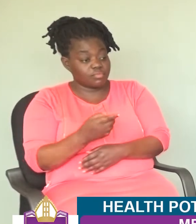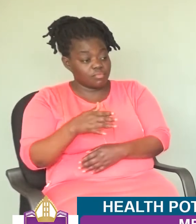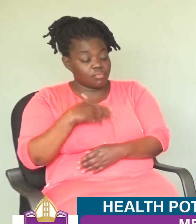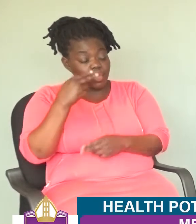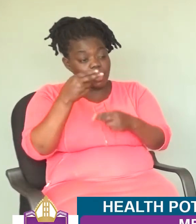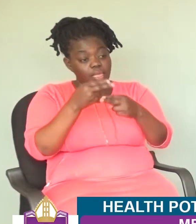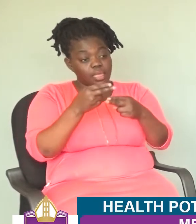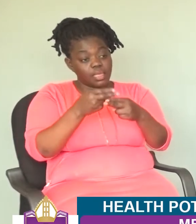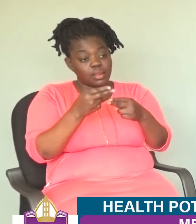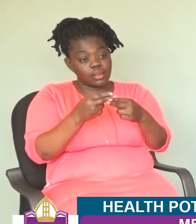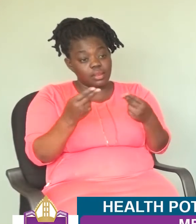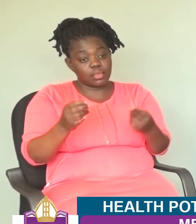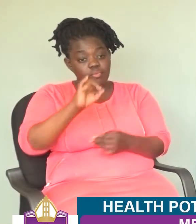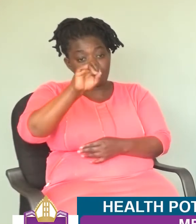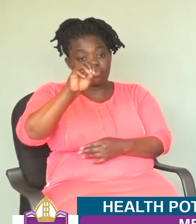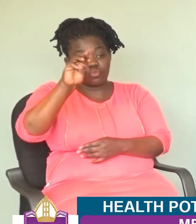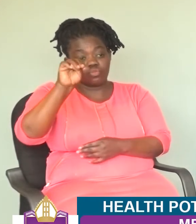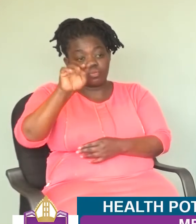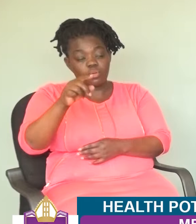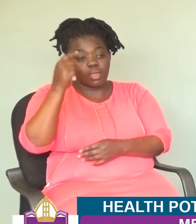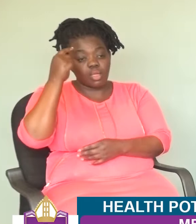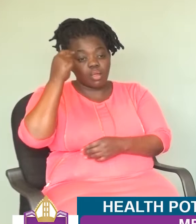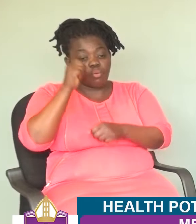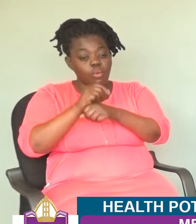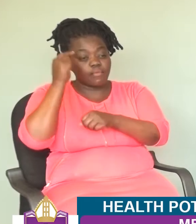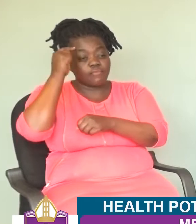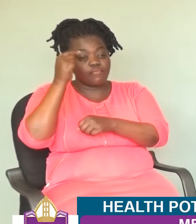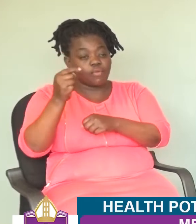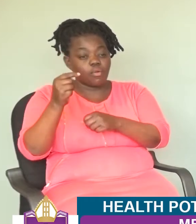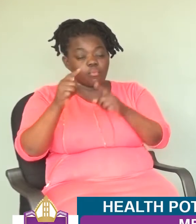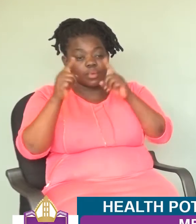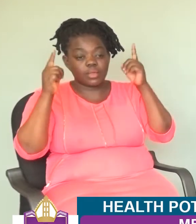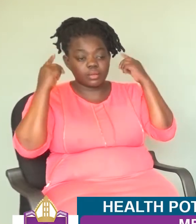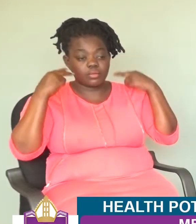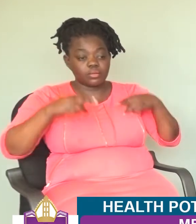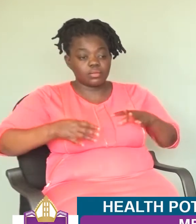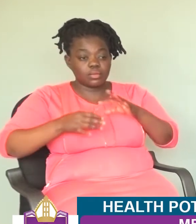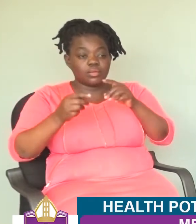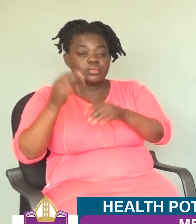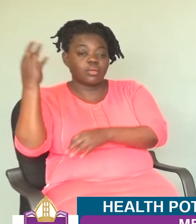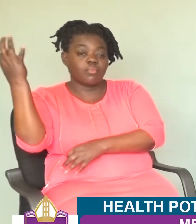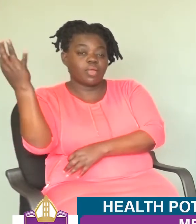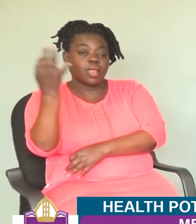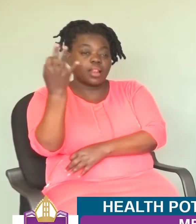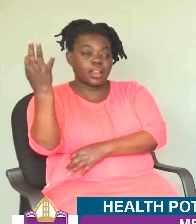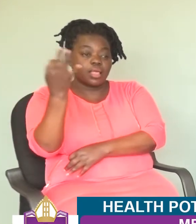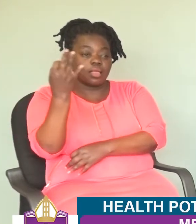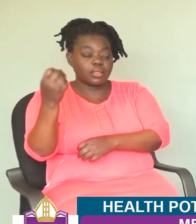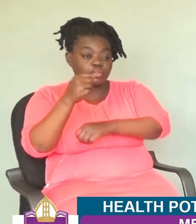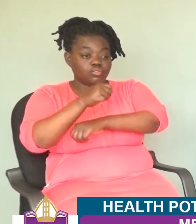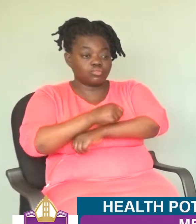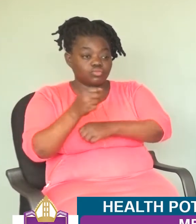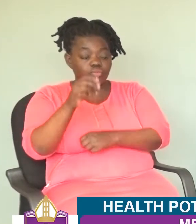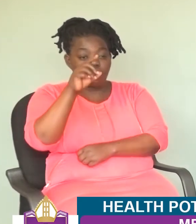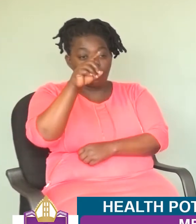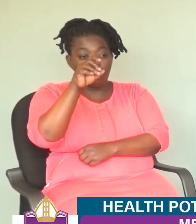is Anguyo Dralega. I do work for Makerere University as a coordinator and also a lecturer at the School of Optometry